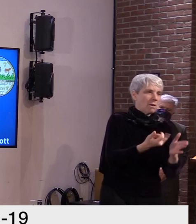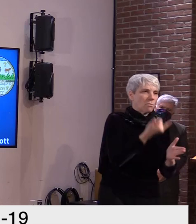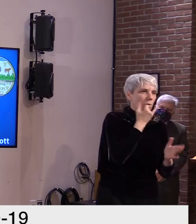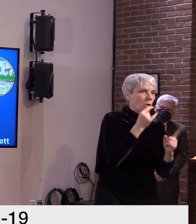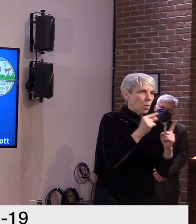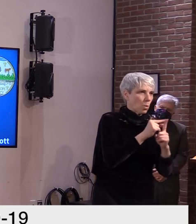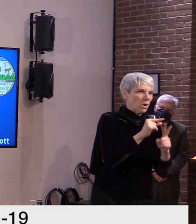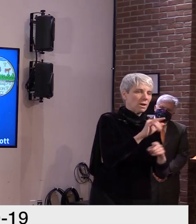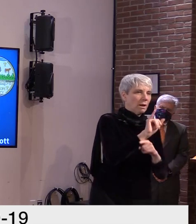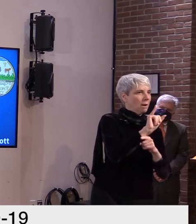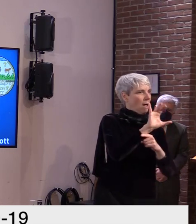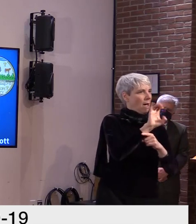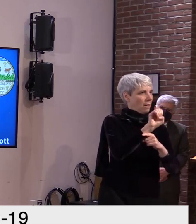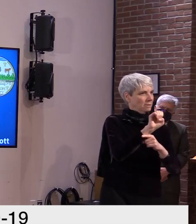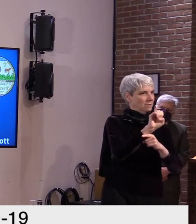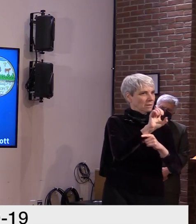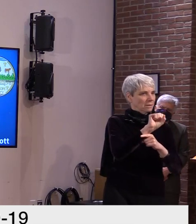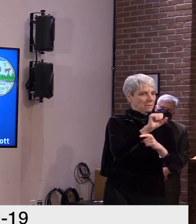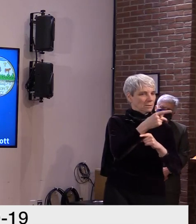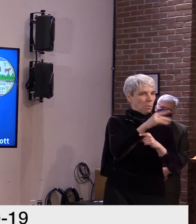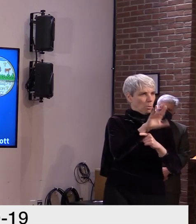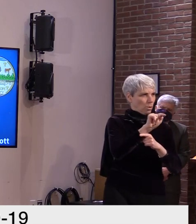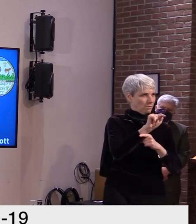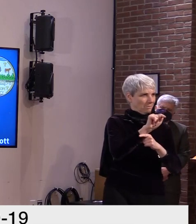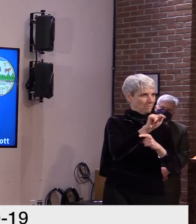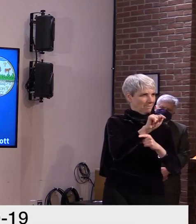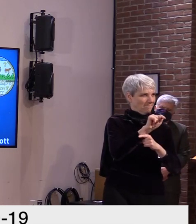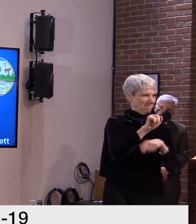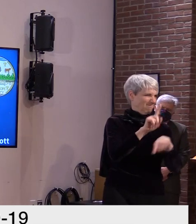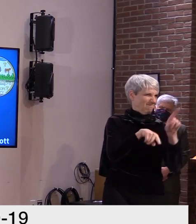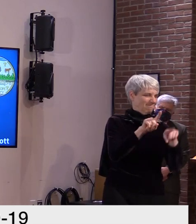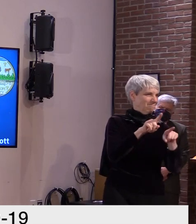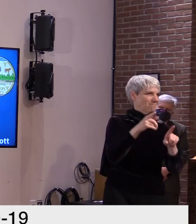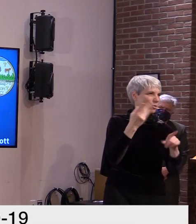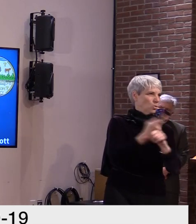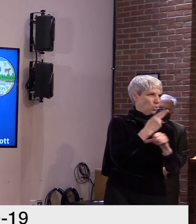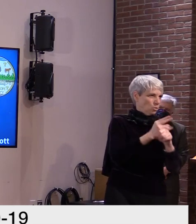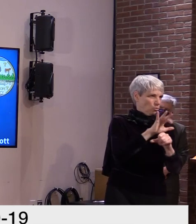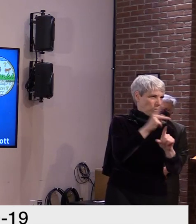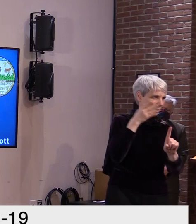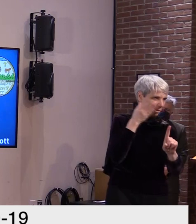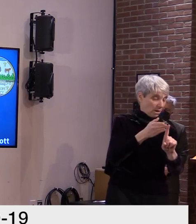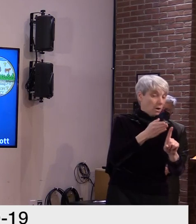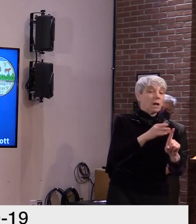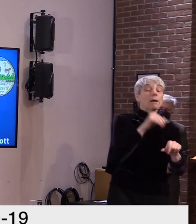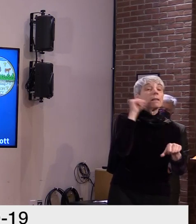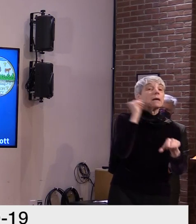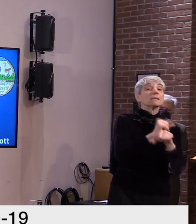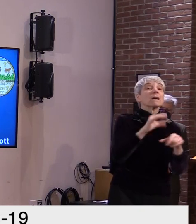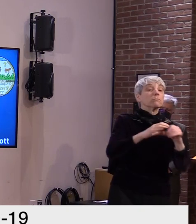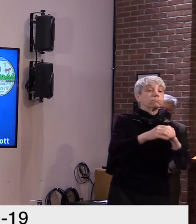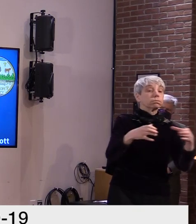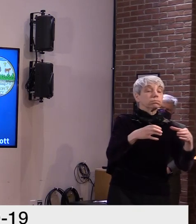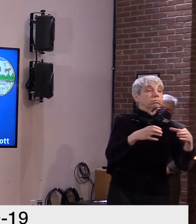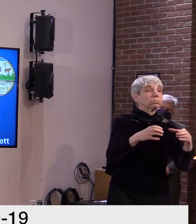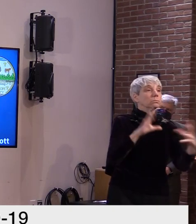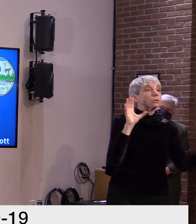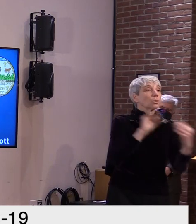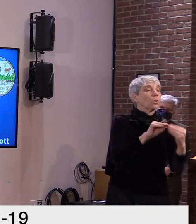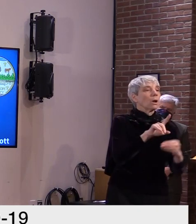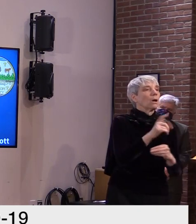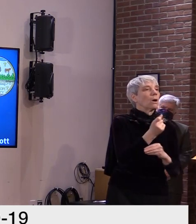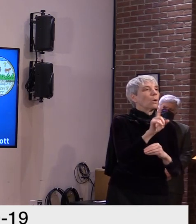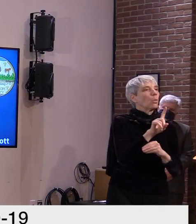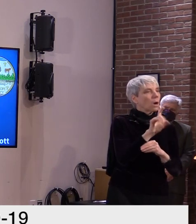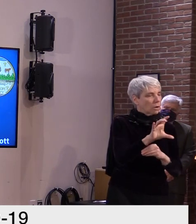County. As of last night, there were a total of 112 cases. I've noted